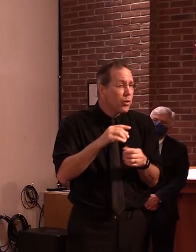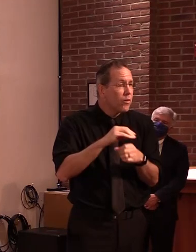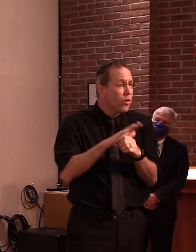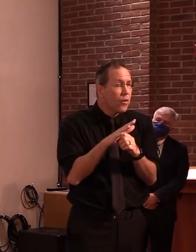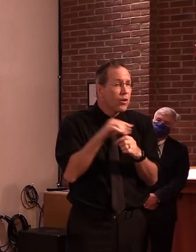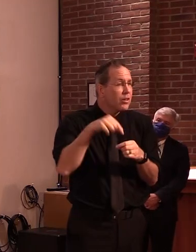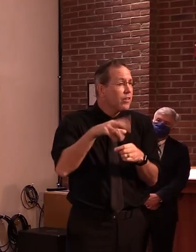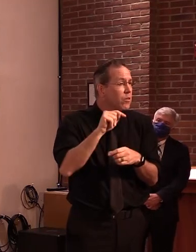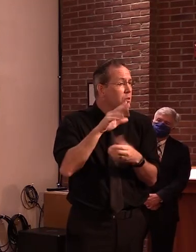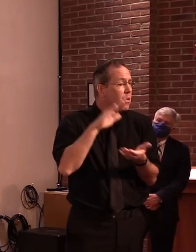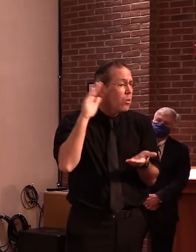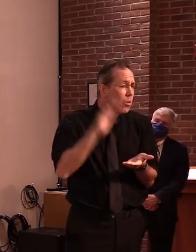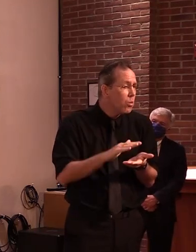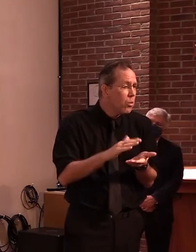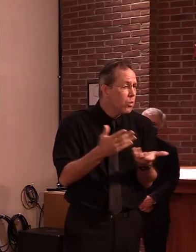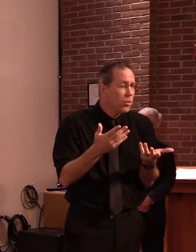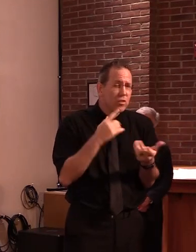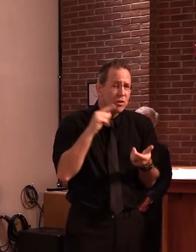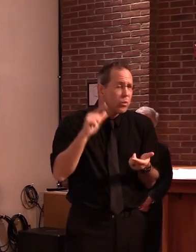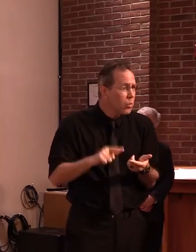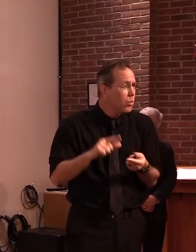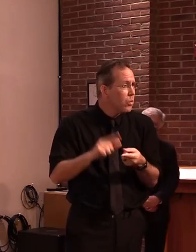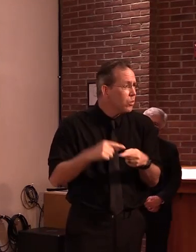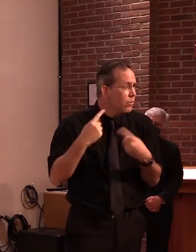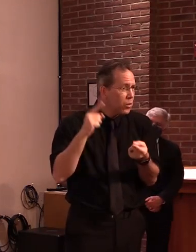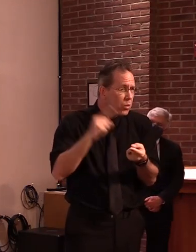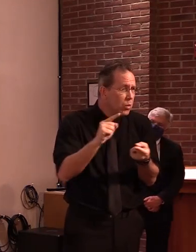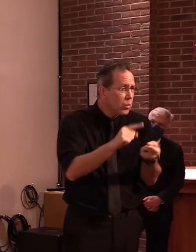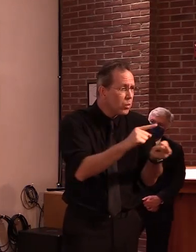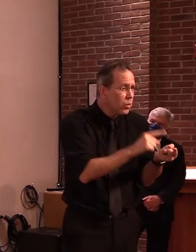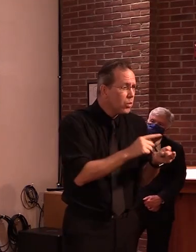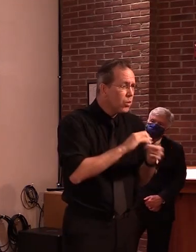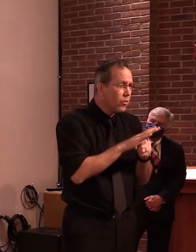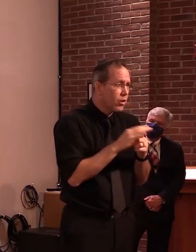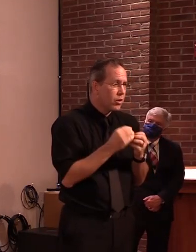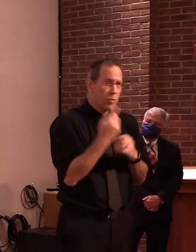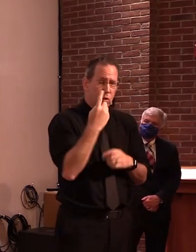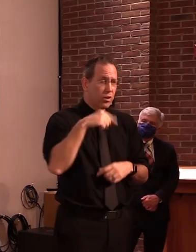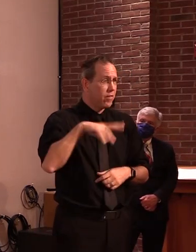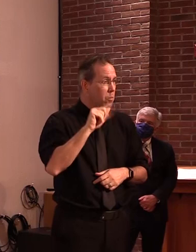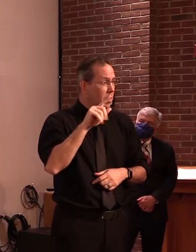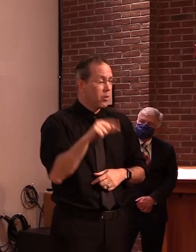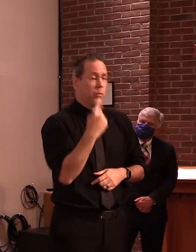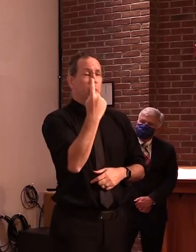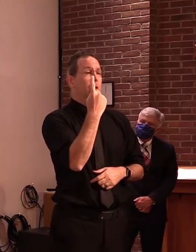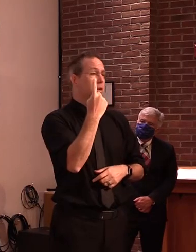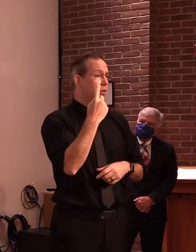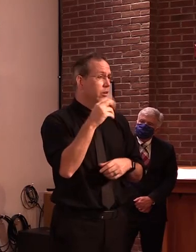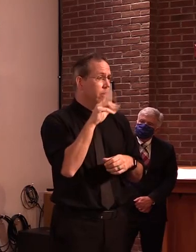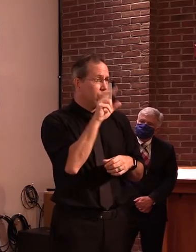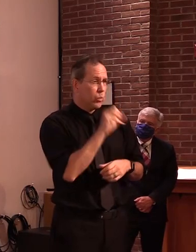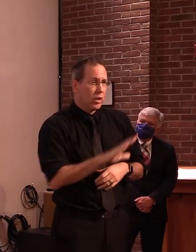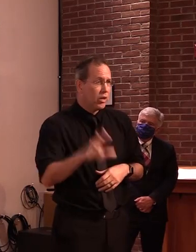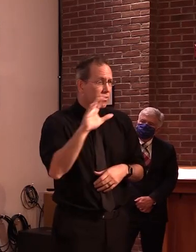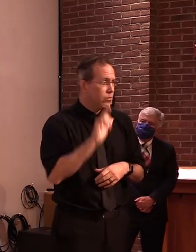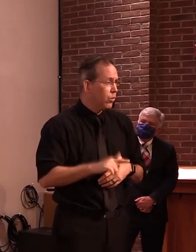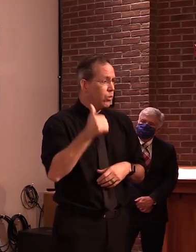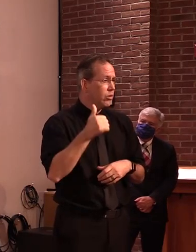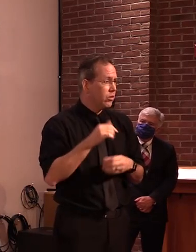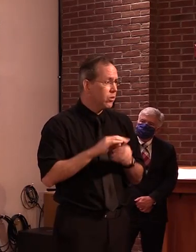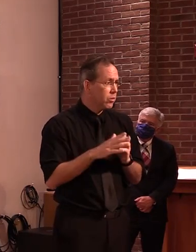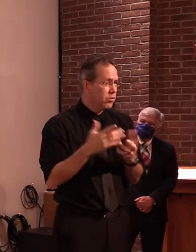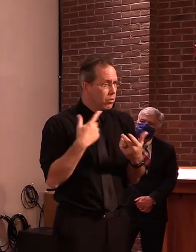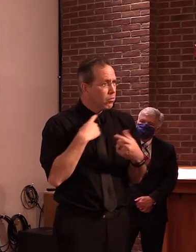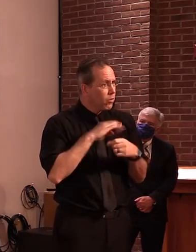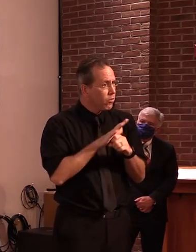only state that has been identified who has suppressed the virus. If we can't do it,